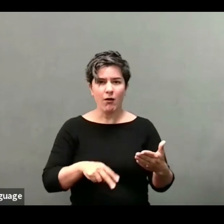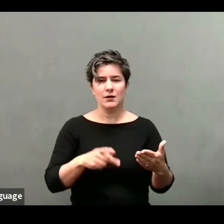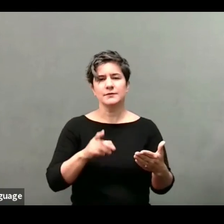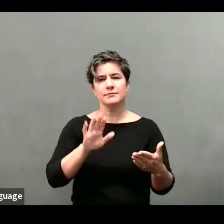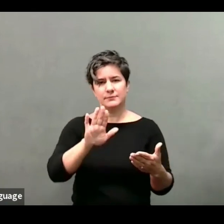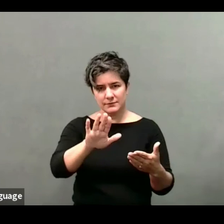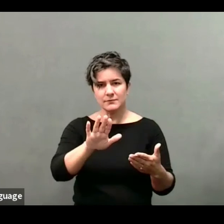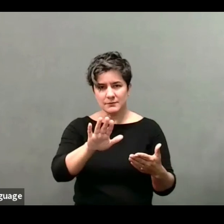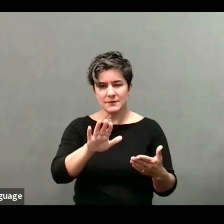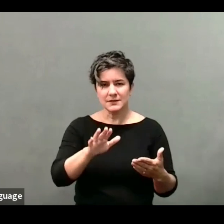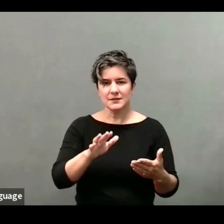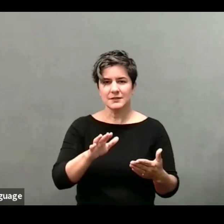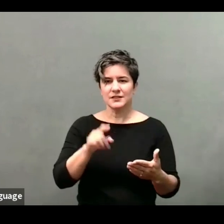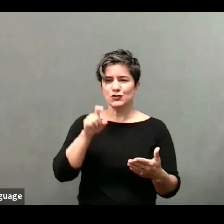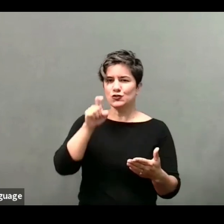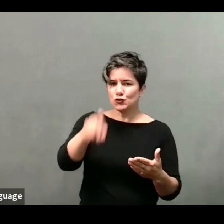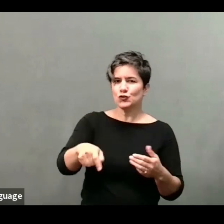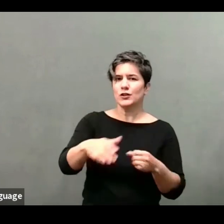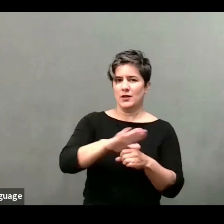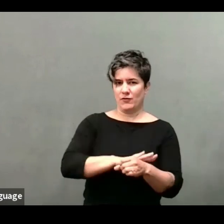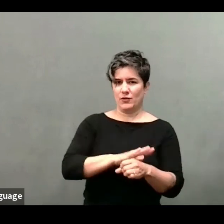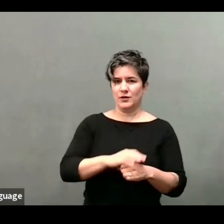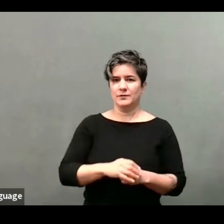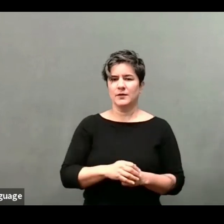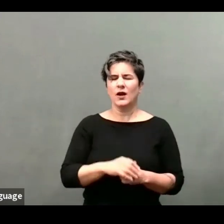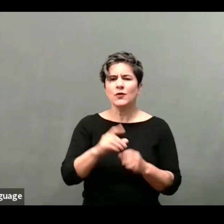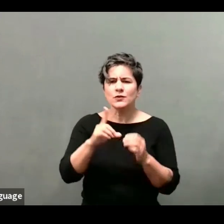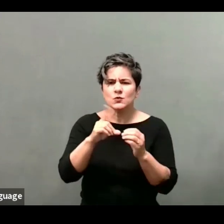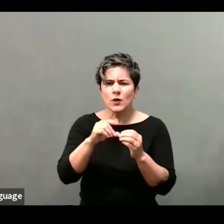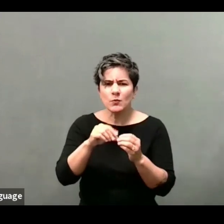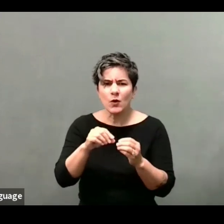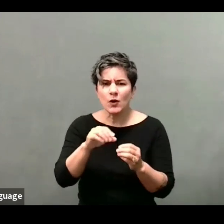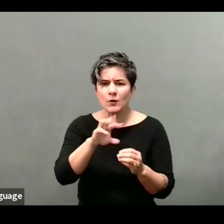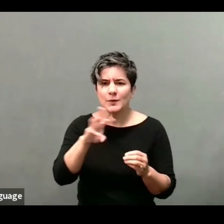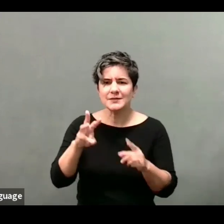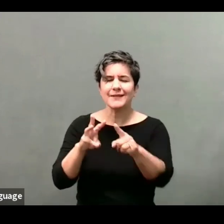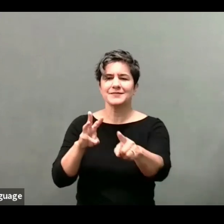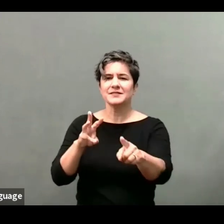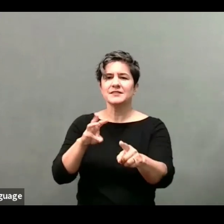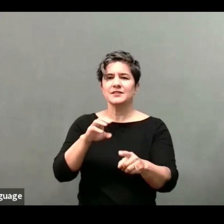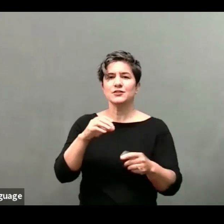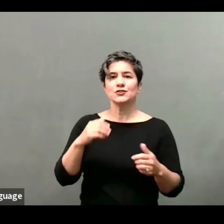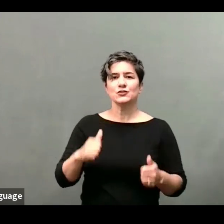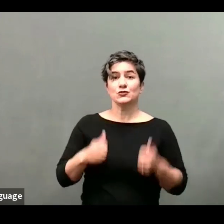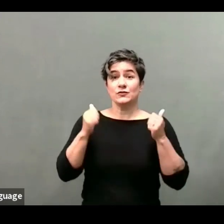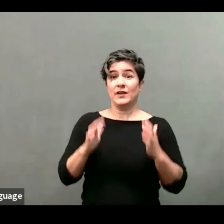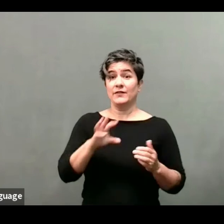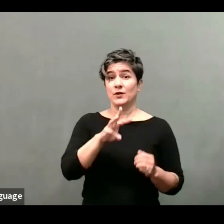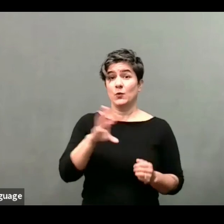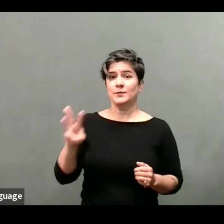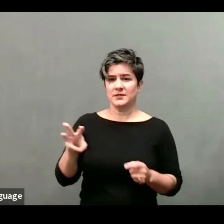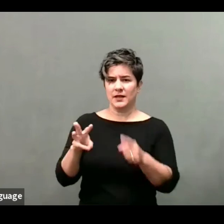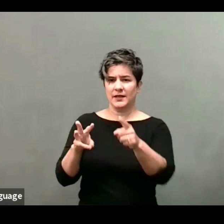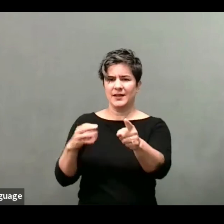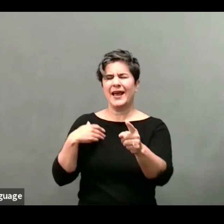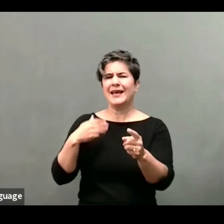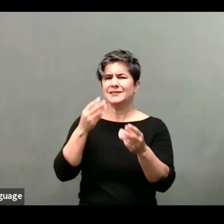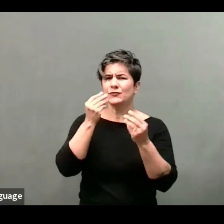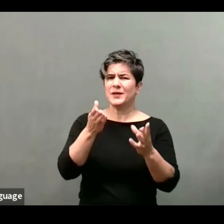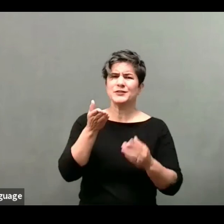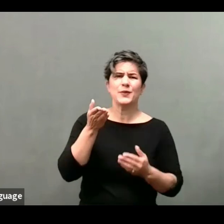I forgot that there's an extra slide in here, which is there's a survivor website where they can go for information, has some frequently